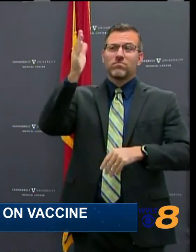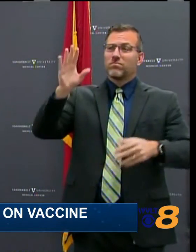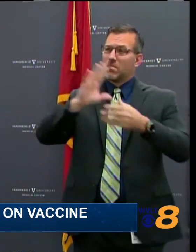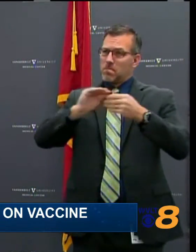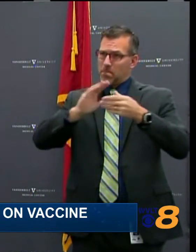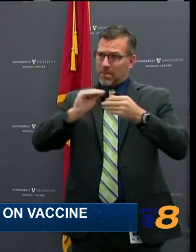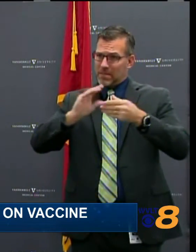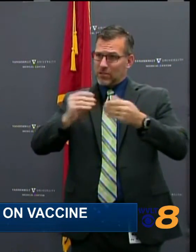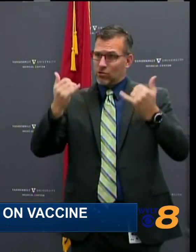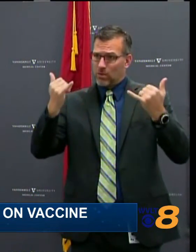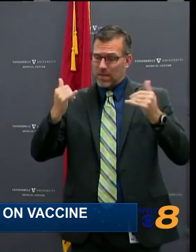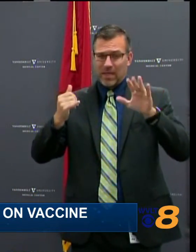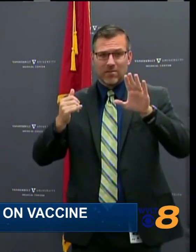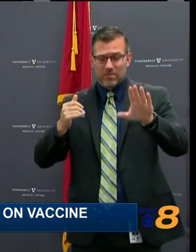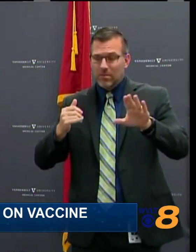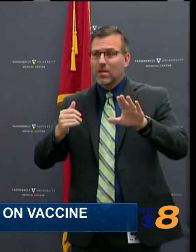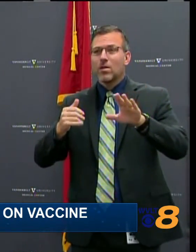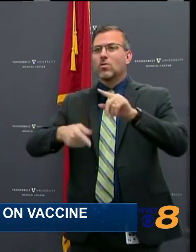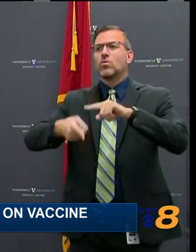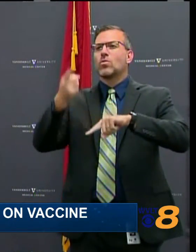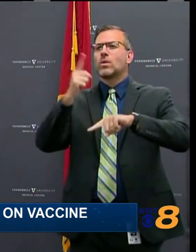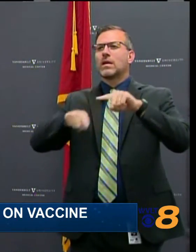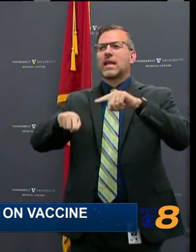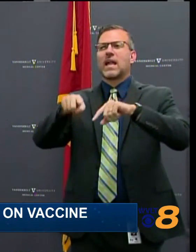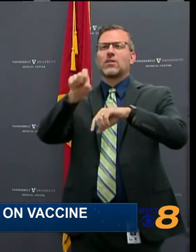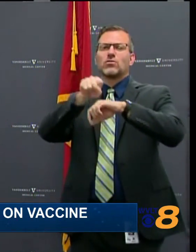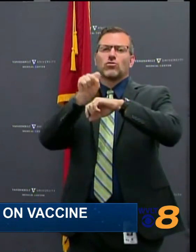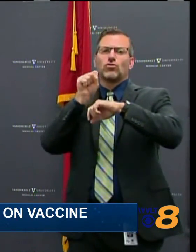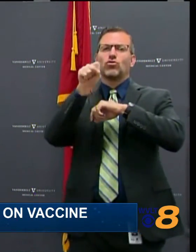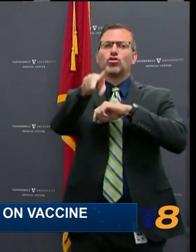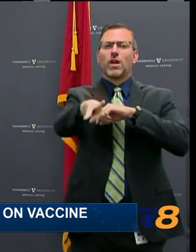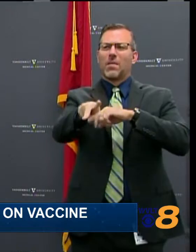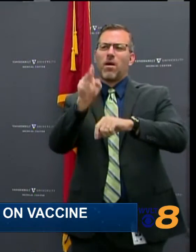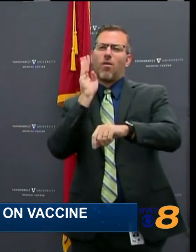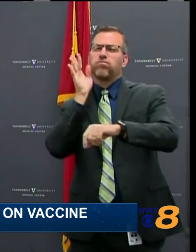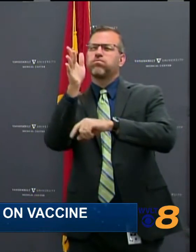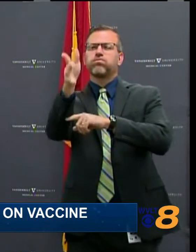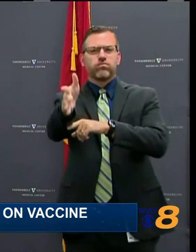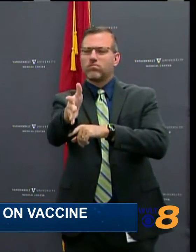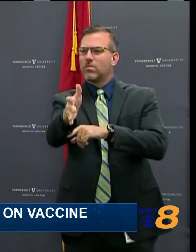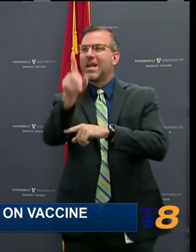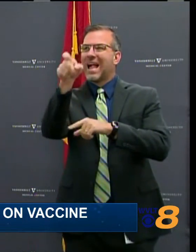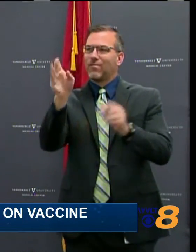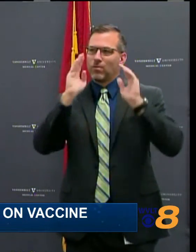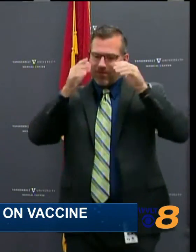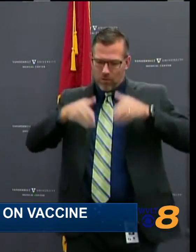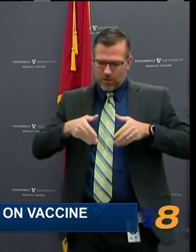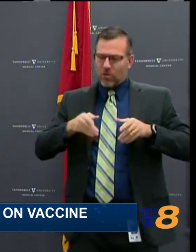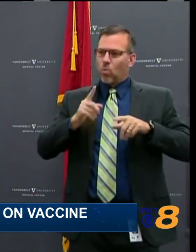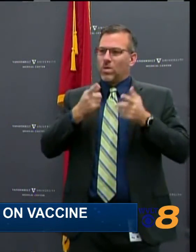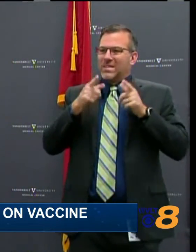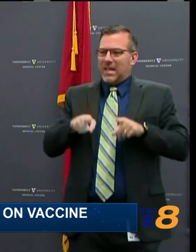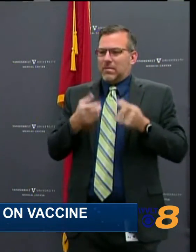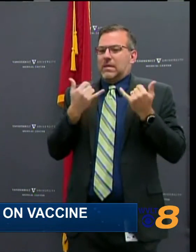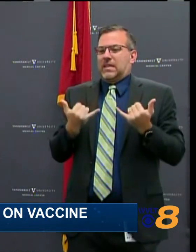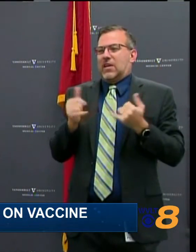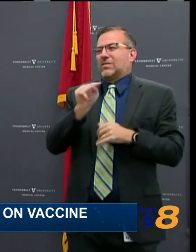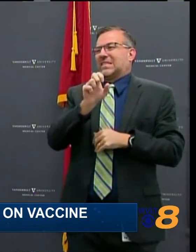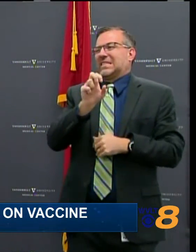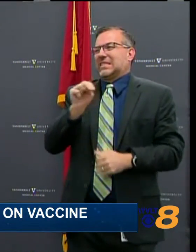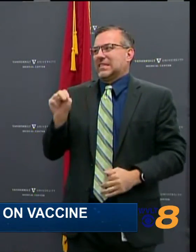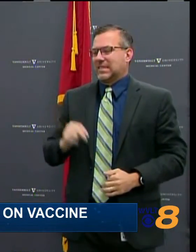look past the sobering reality of what we're facing here in Tennessee. The